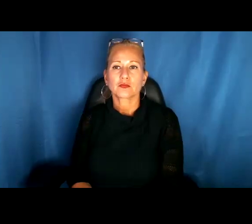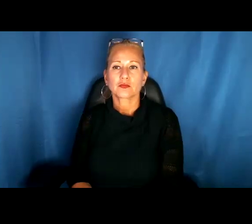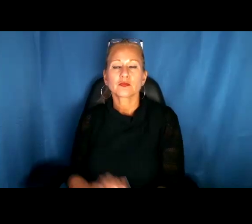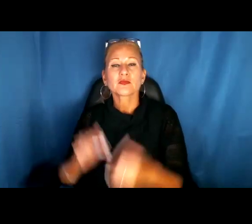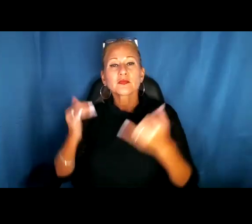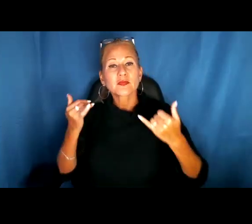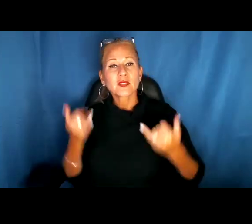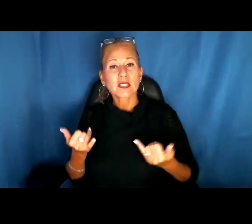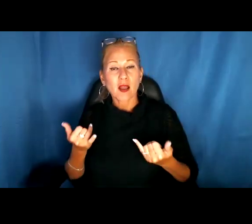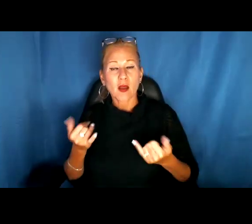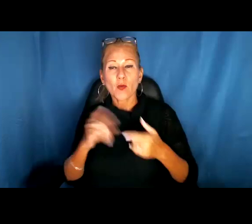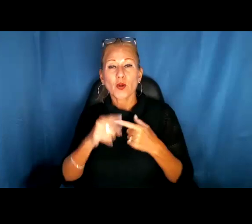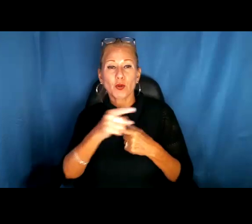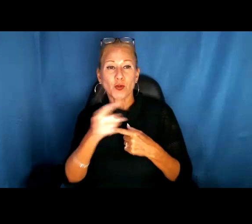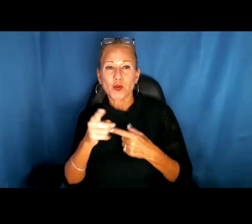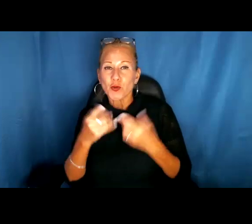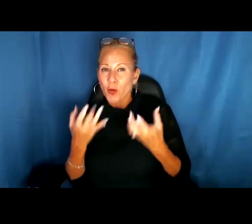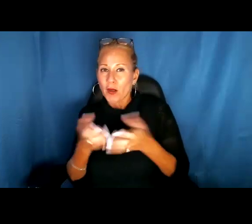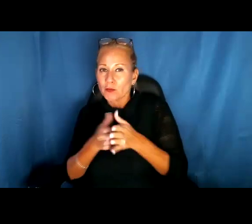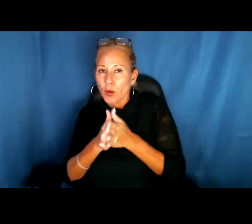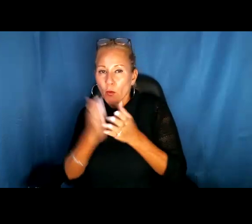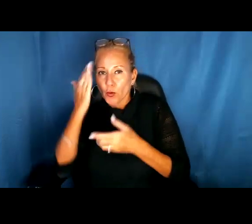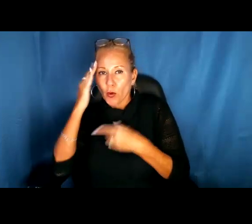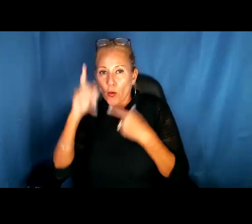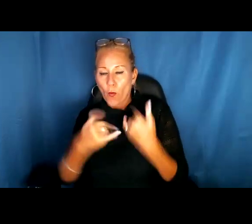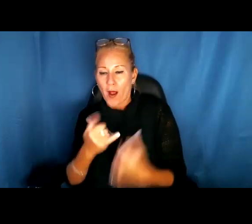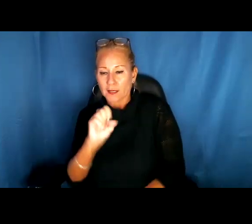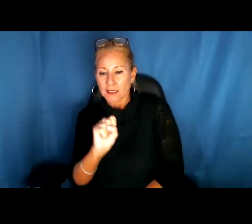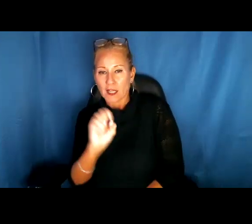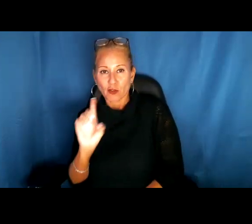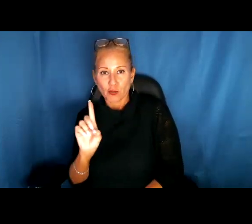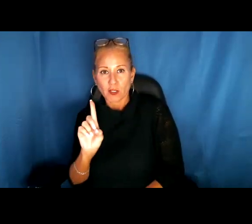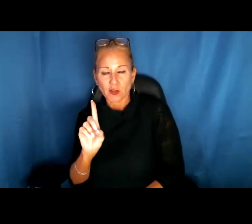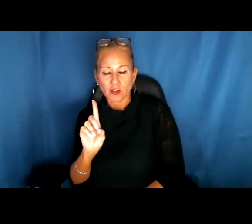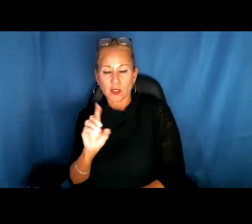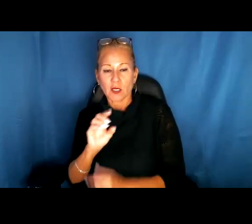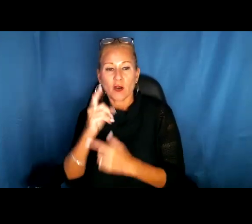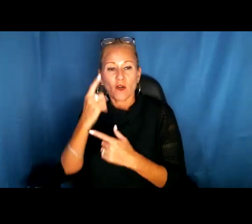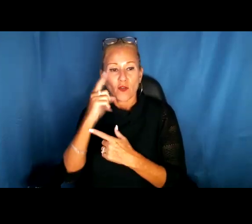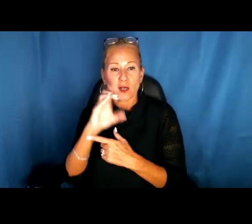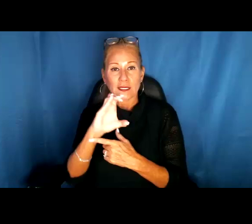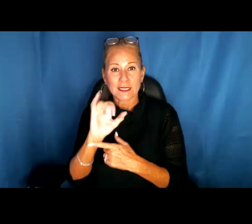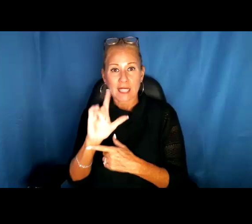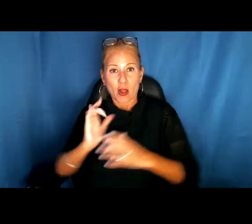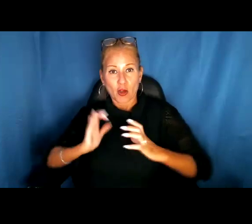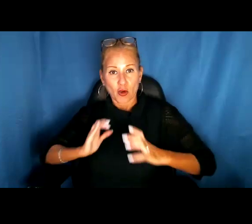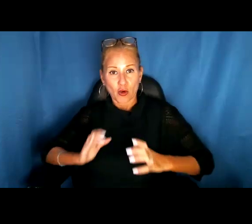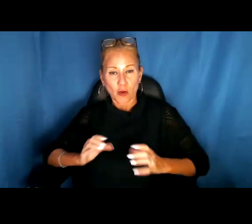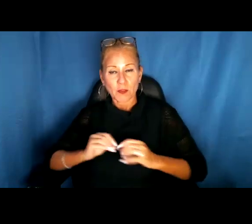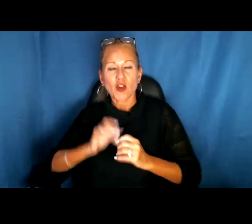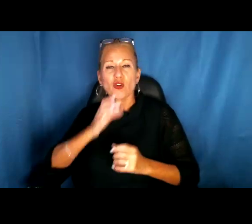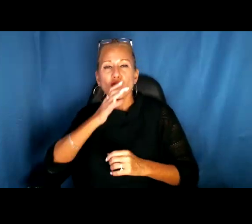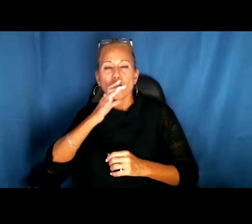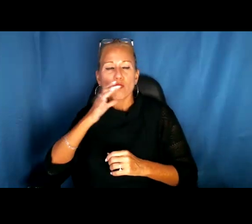Now on to what you all probably really want to know about why self-direction for CIL consumers in rural